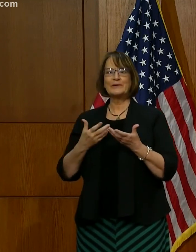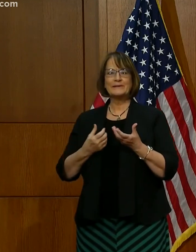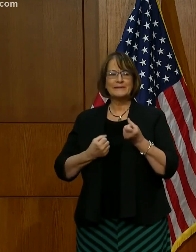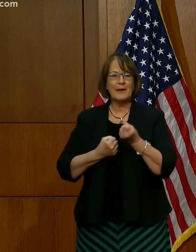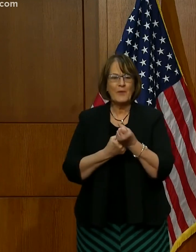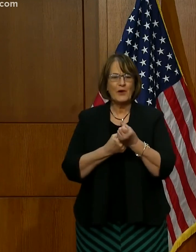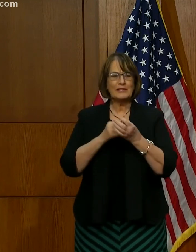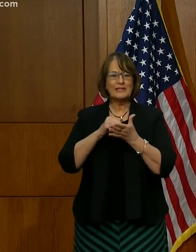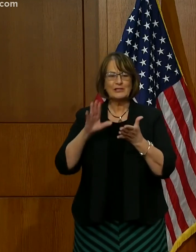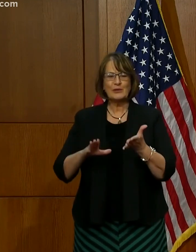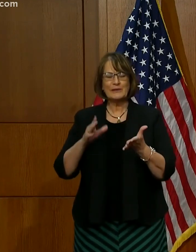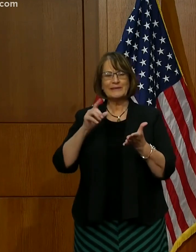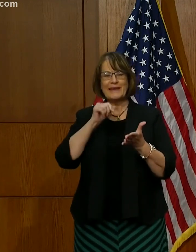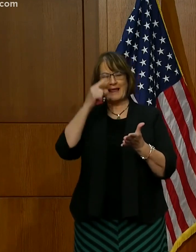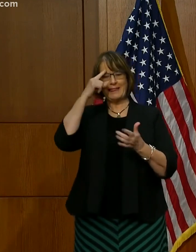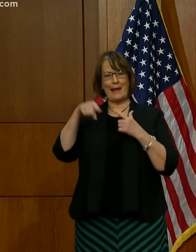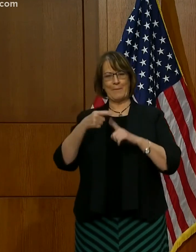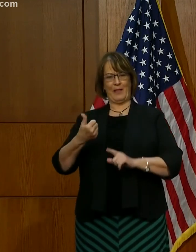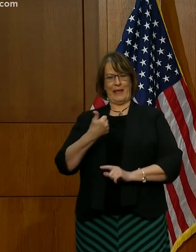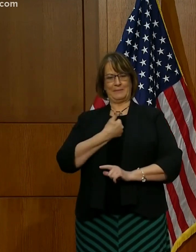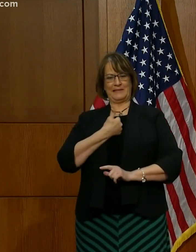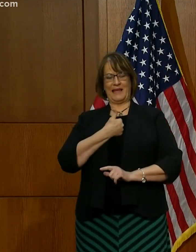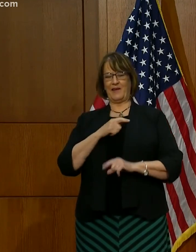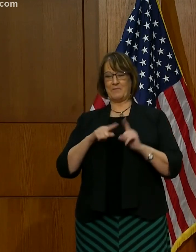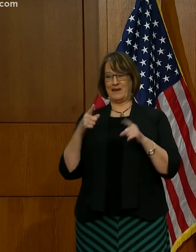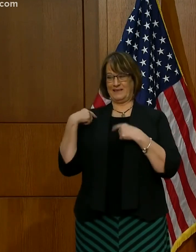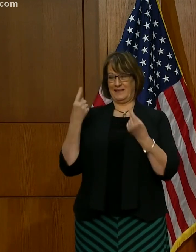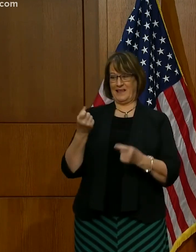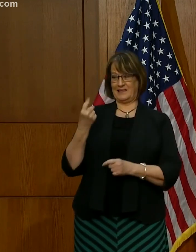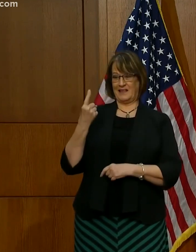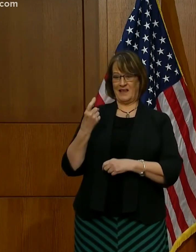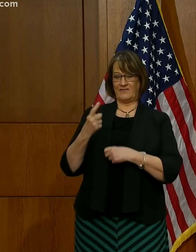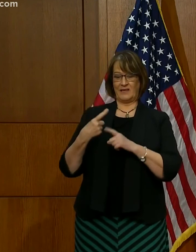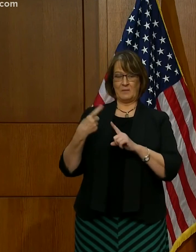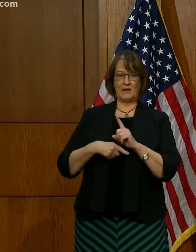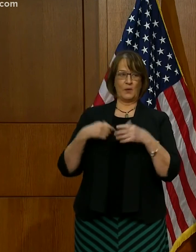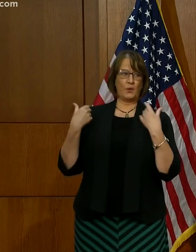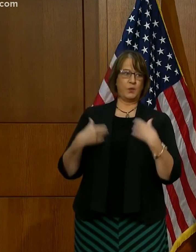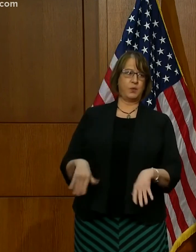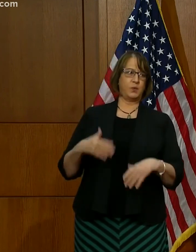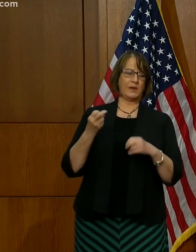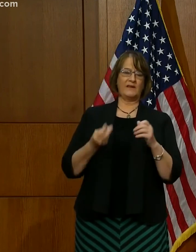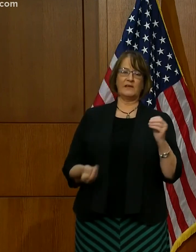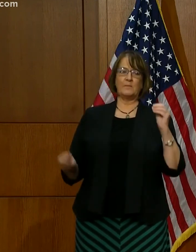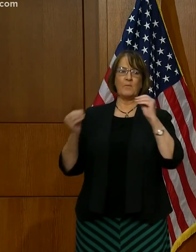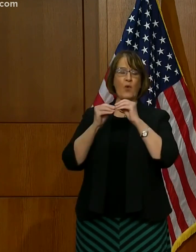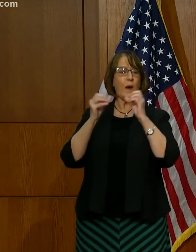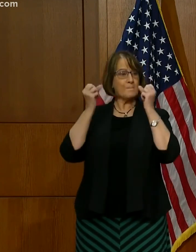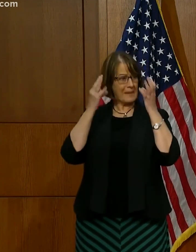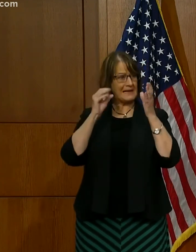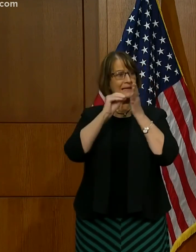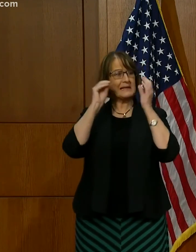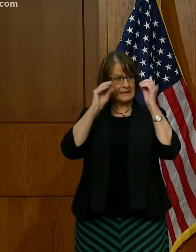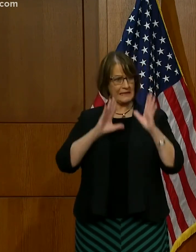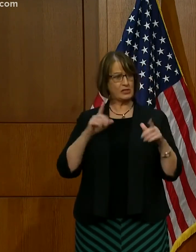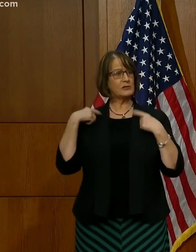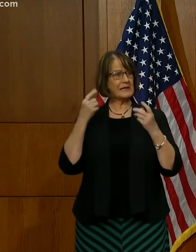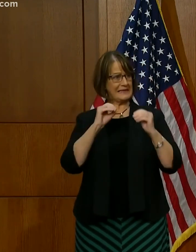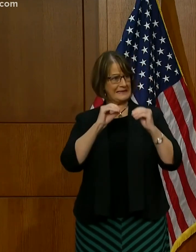students, but they've gone above and beyond these past 11 months. Many have been teaching in person this whole